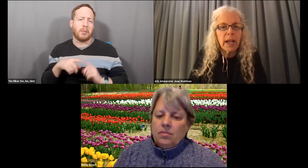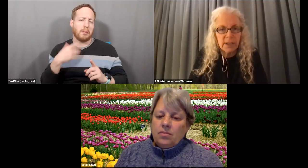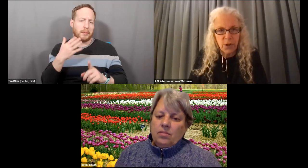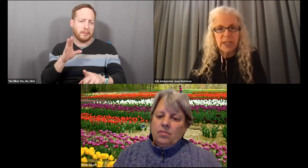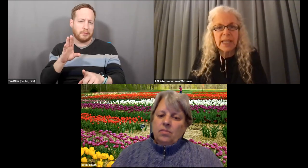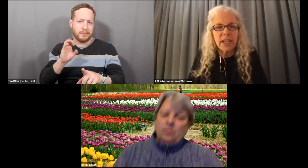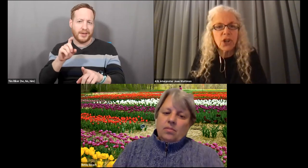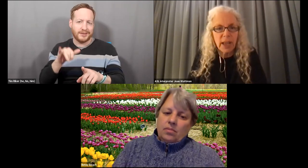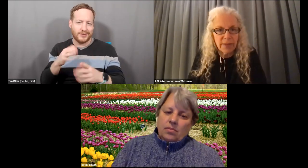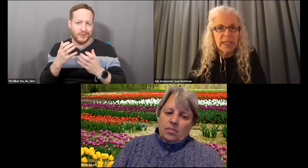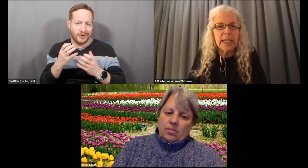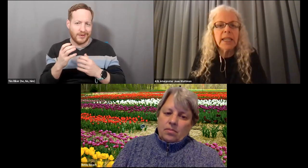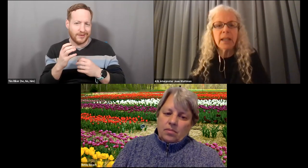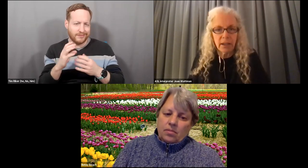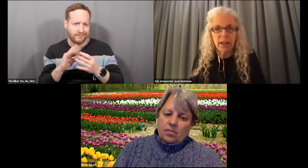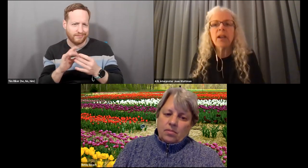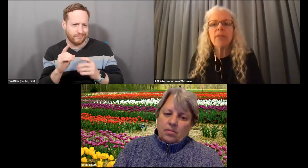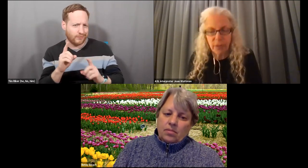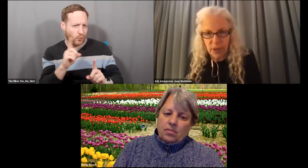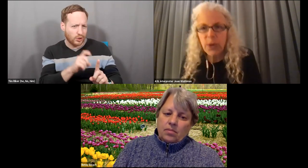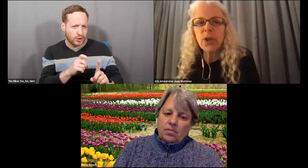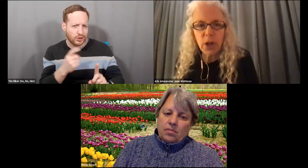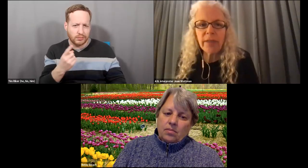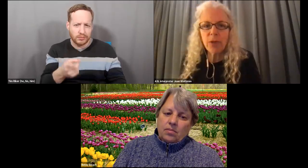as far as the additional FTE that we're looking for